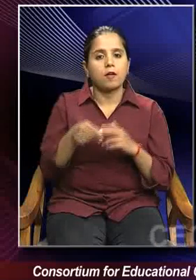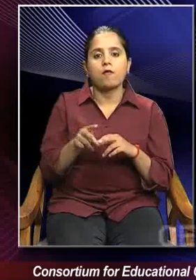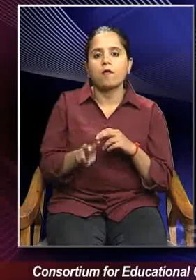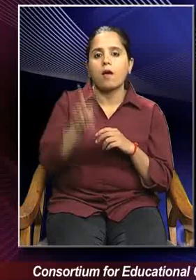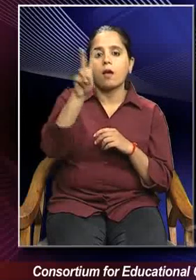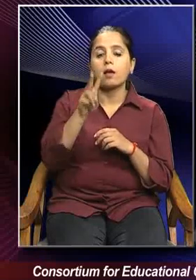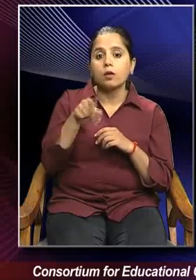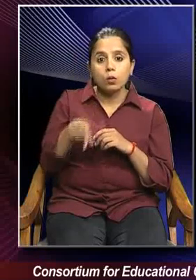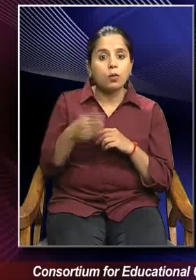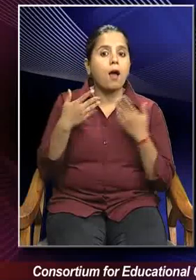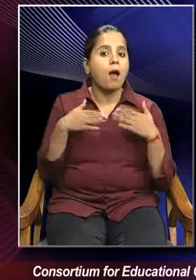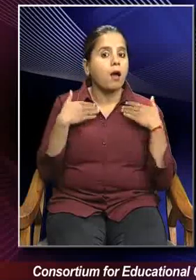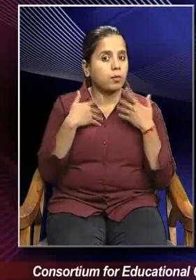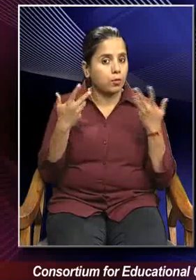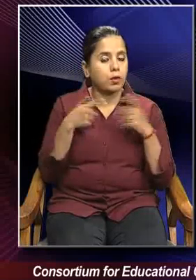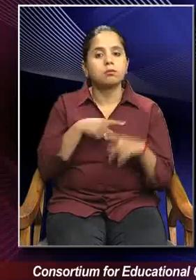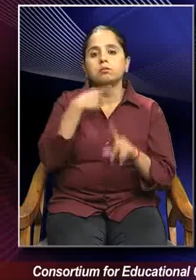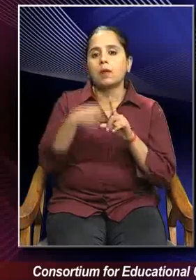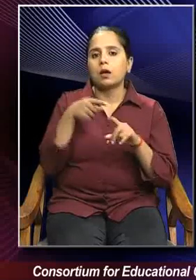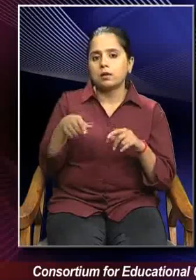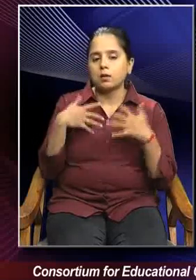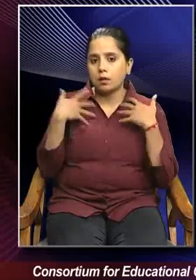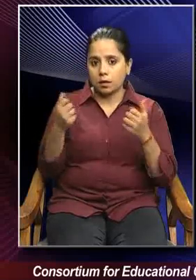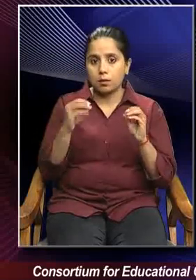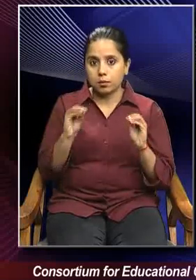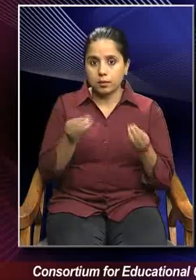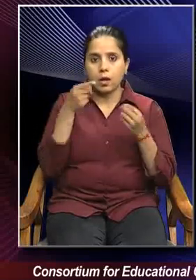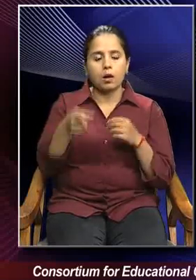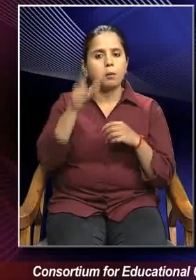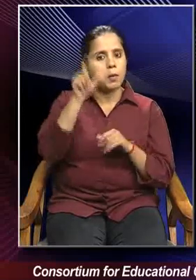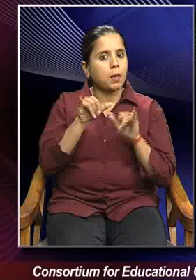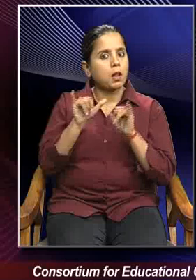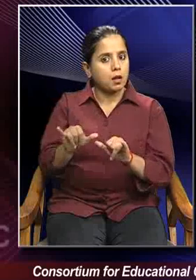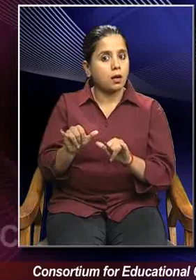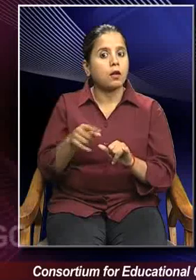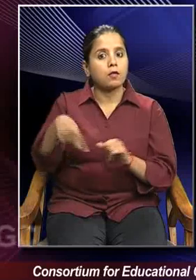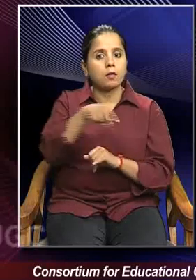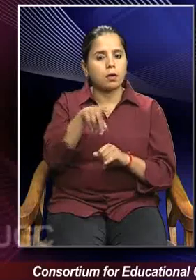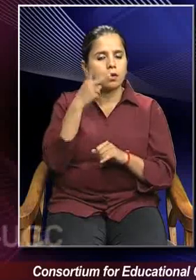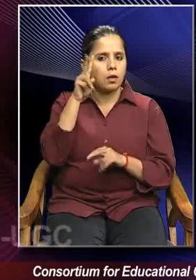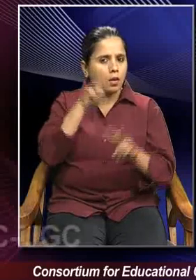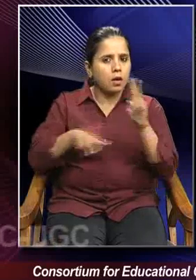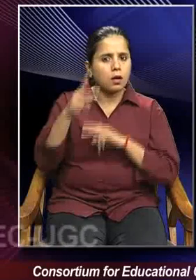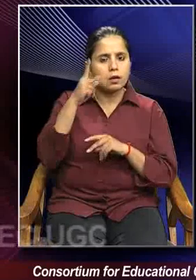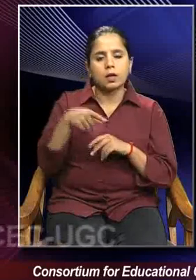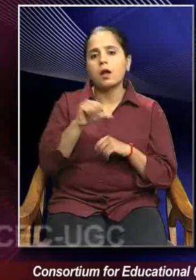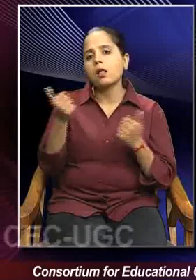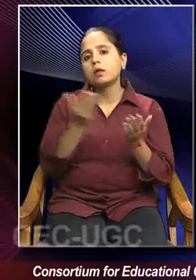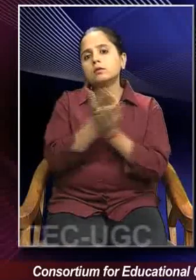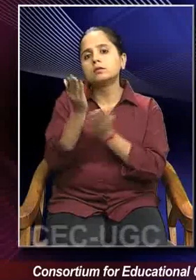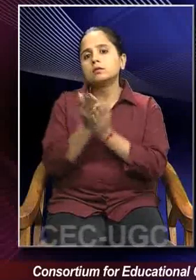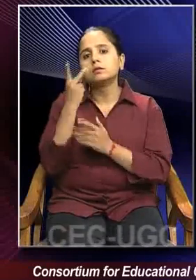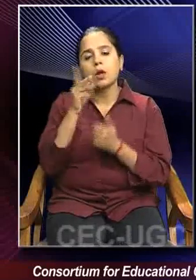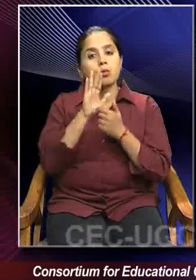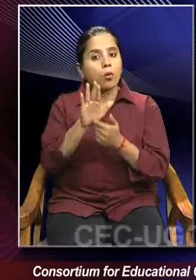the happiness and the well-being of its residents by considering the various